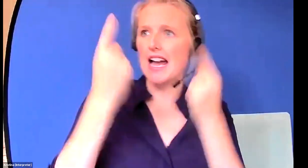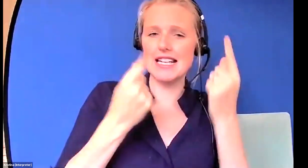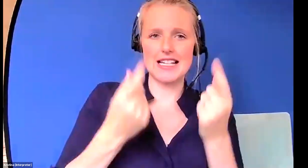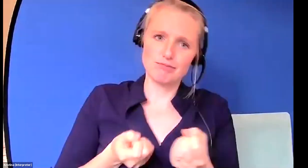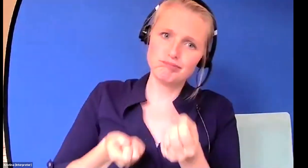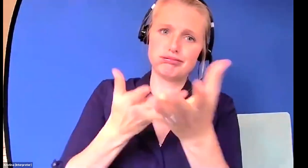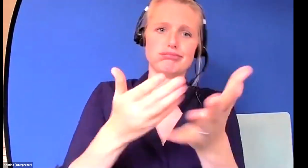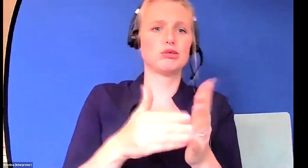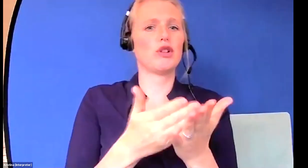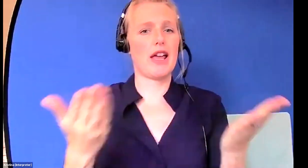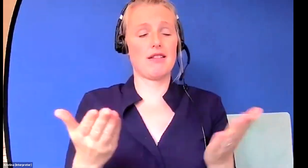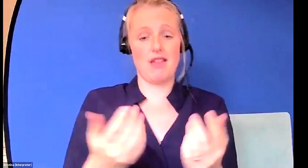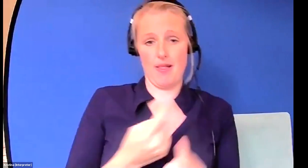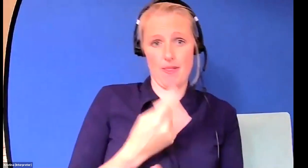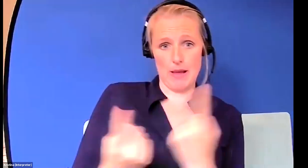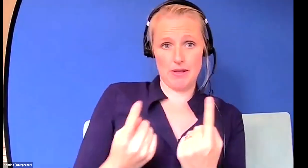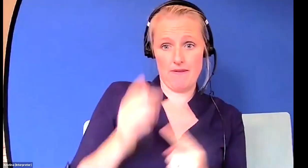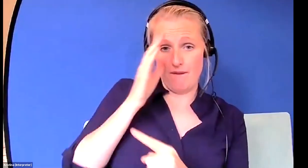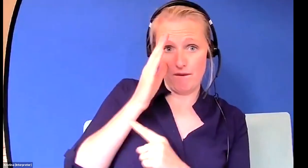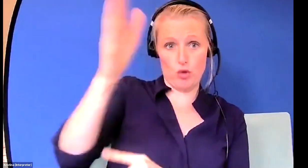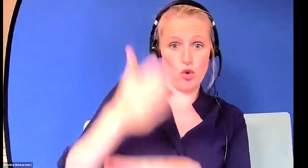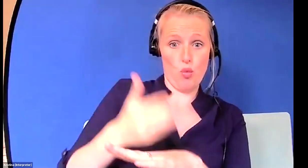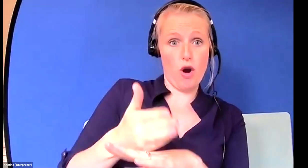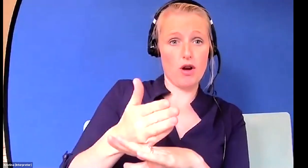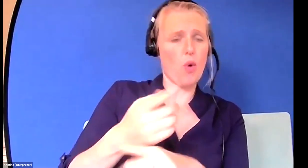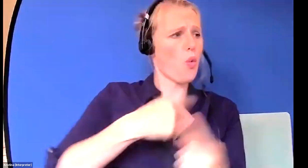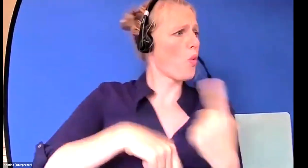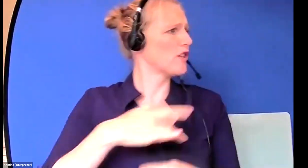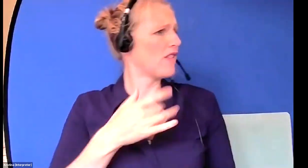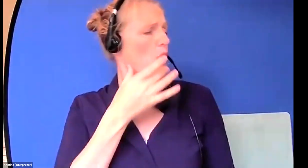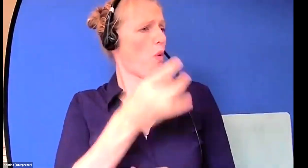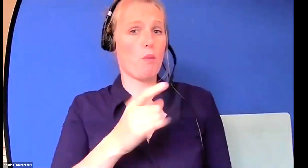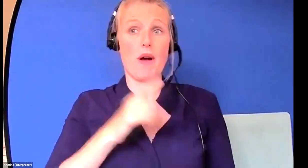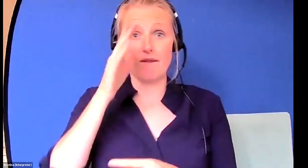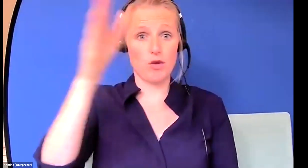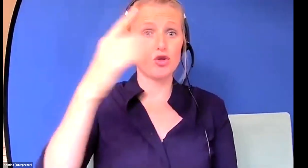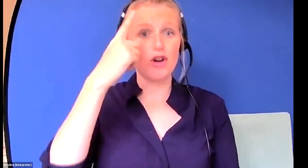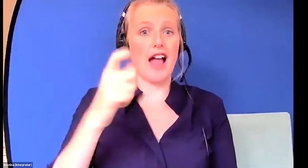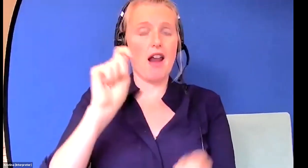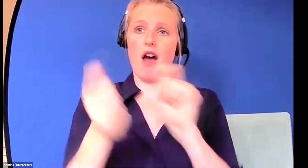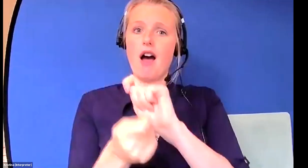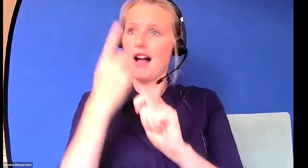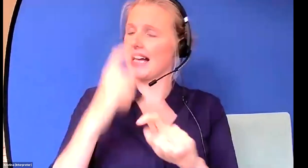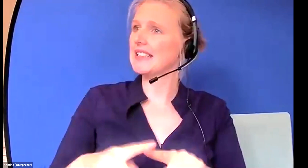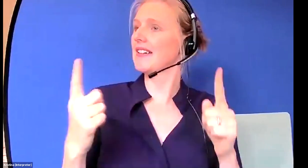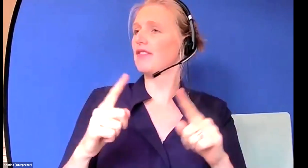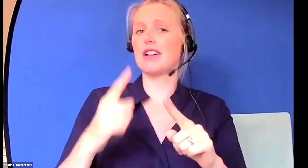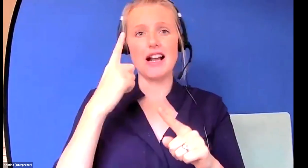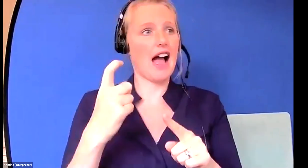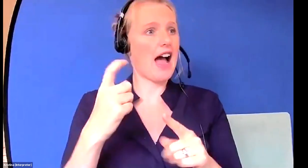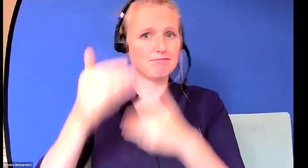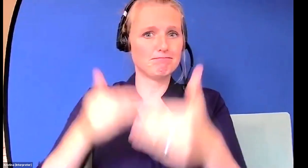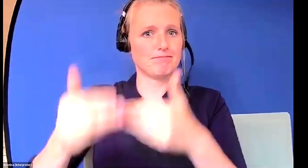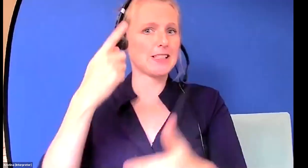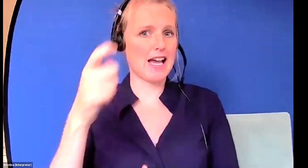working lives. They should be something that gives us all hope for a reimagined future. The title of today's event is a